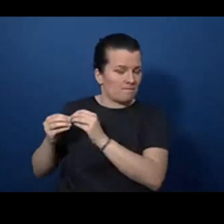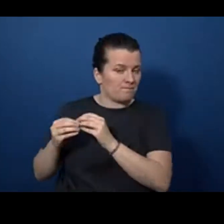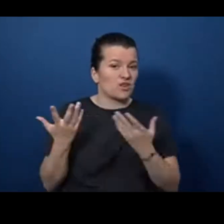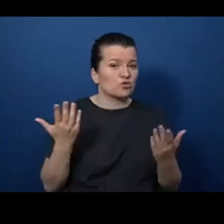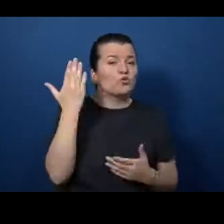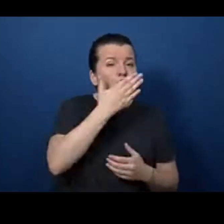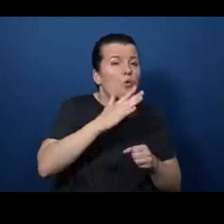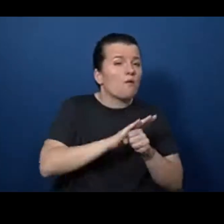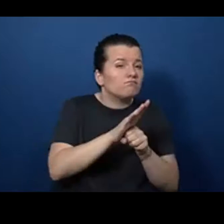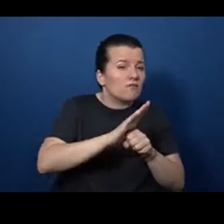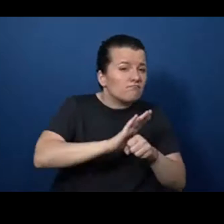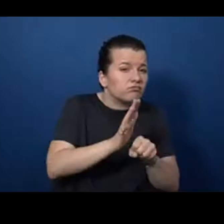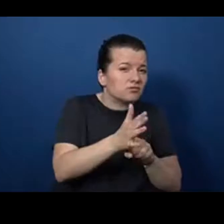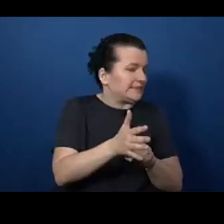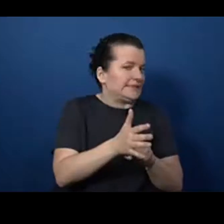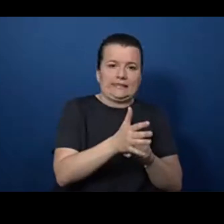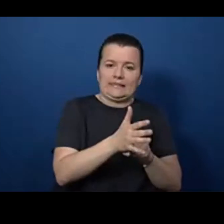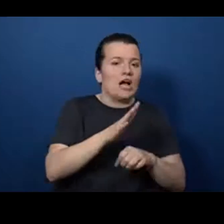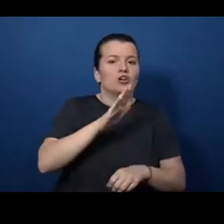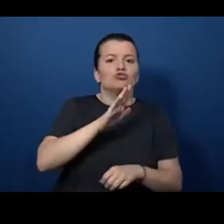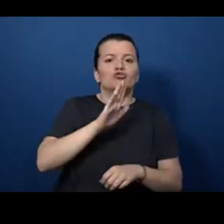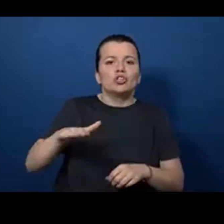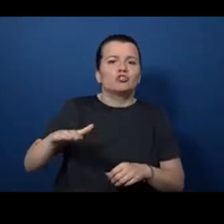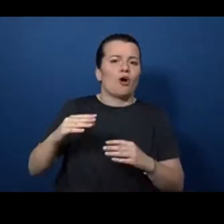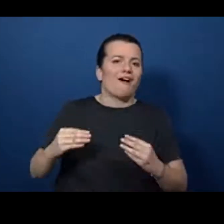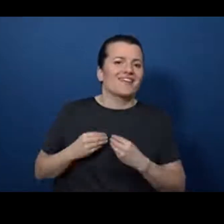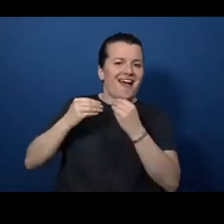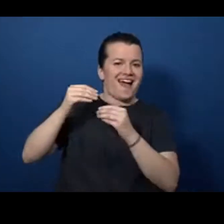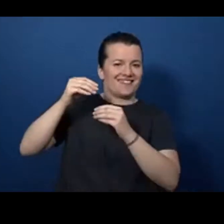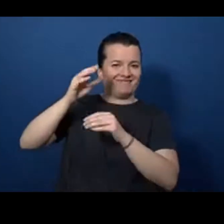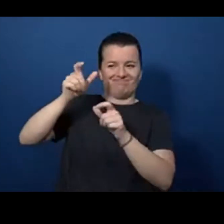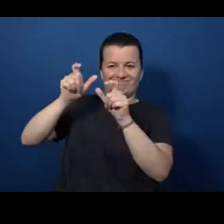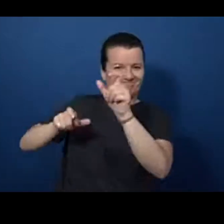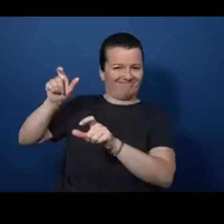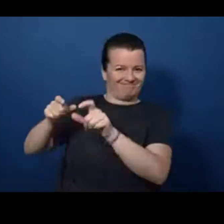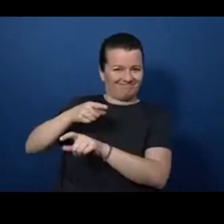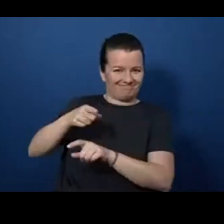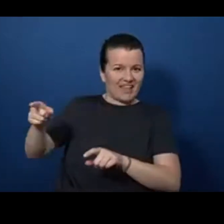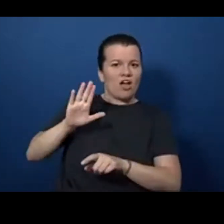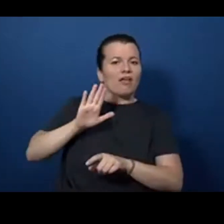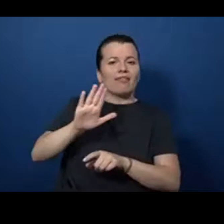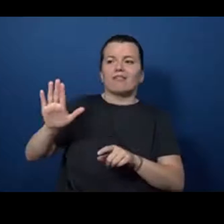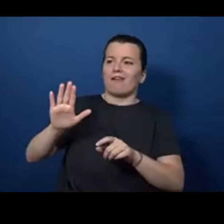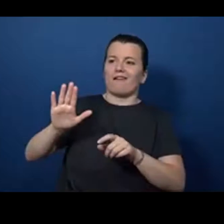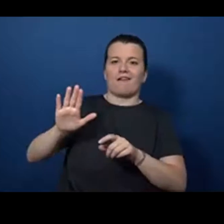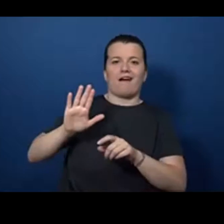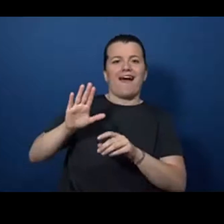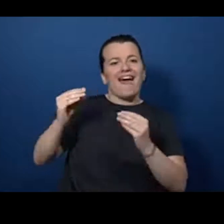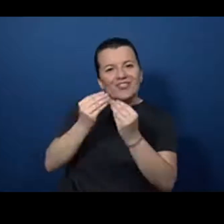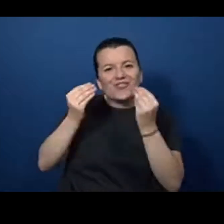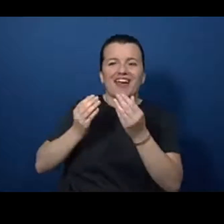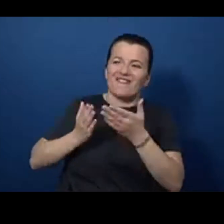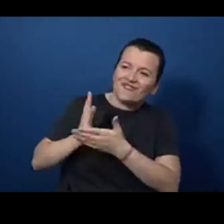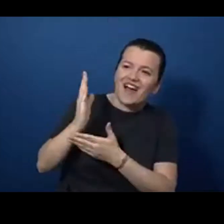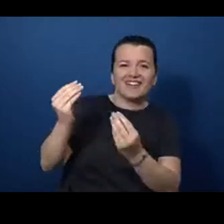severe infringement of children's and adolescents' right to education. It is an obstacle to their right to learn